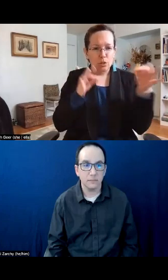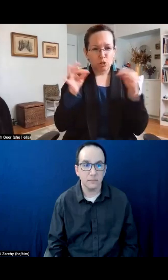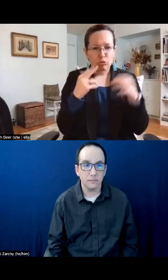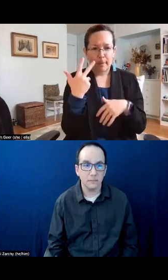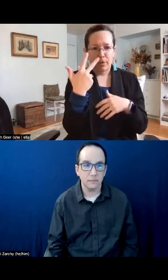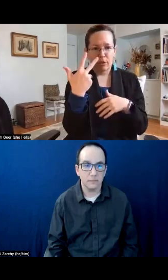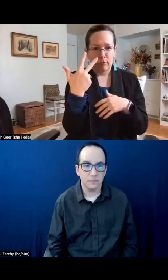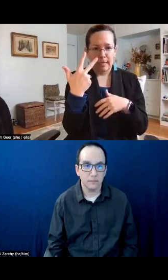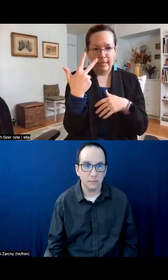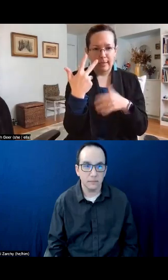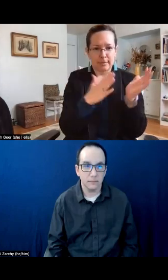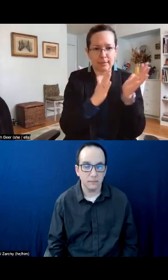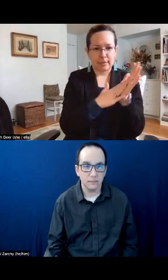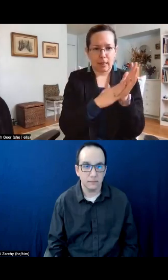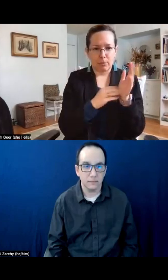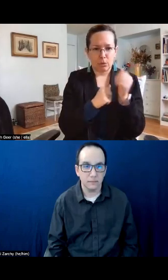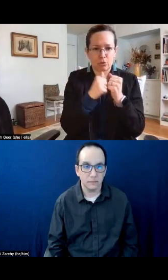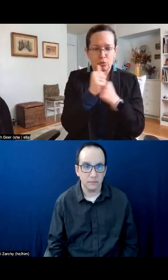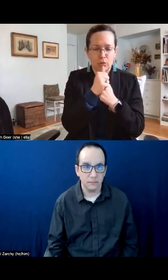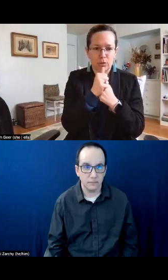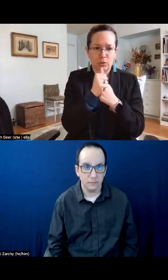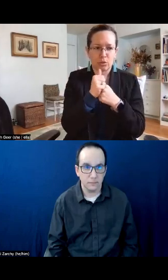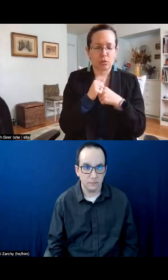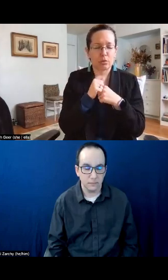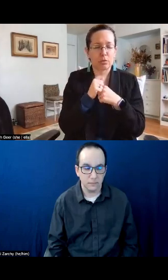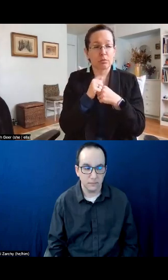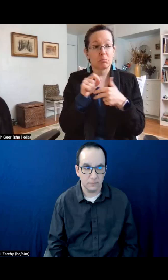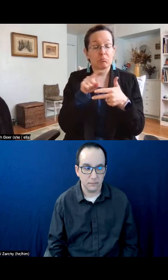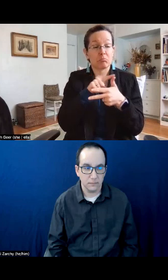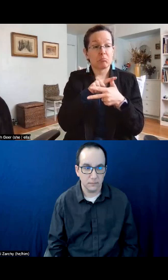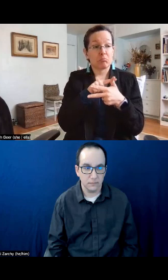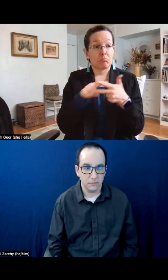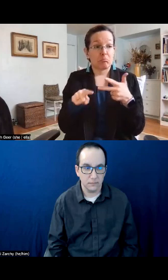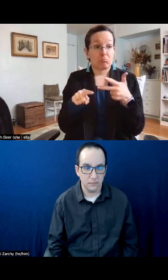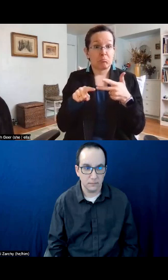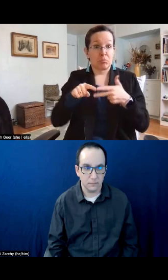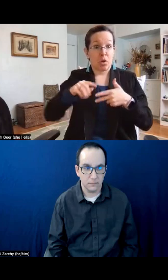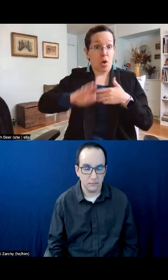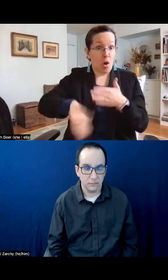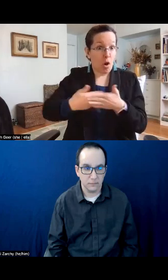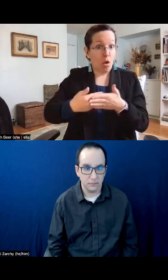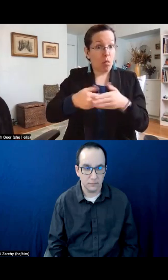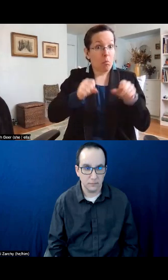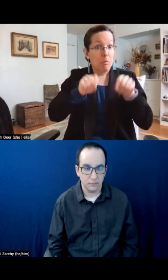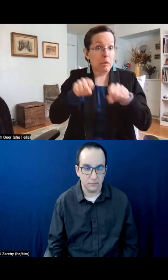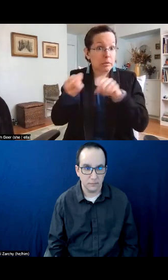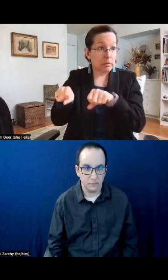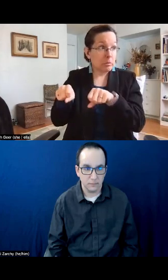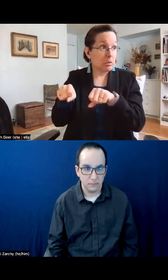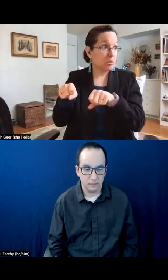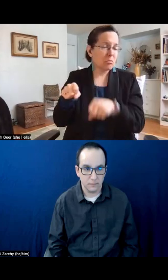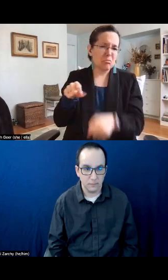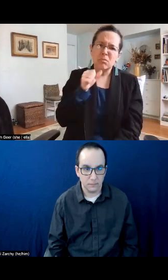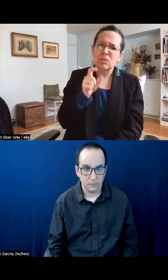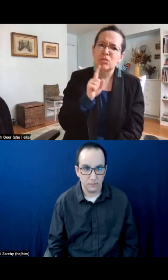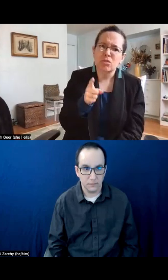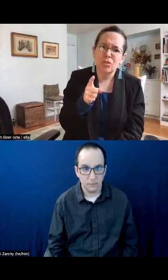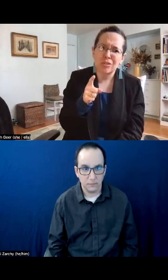of what it could look like. Now, I'll describe to you the 3 different syllable structure as we have them initialized